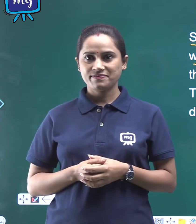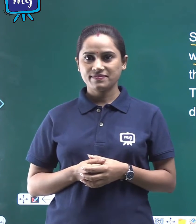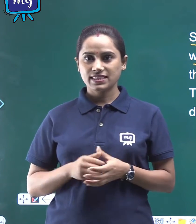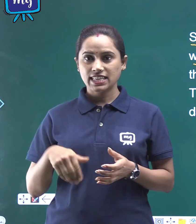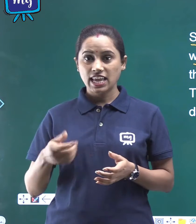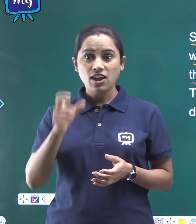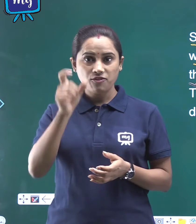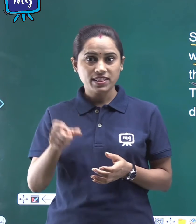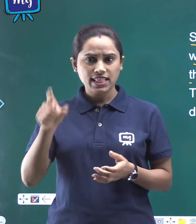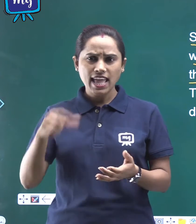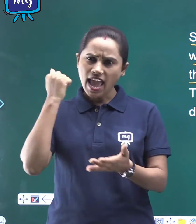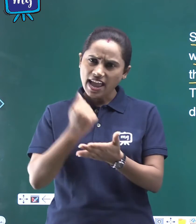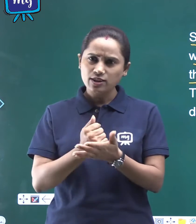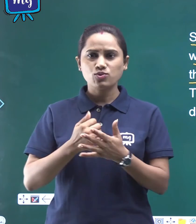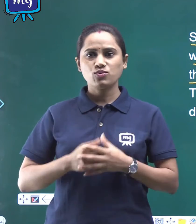if they had to